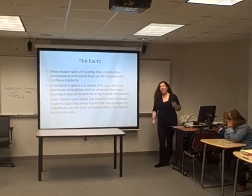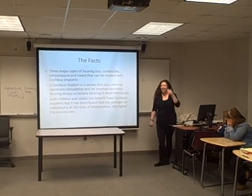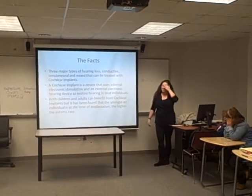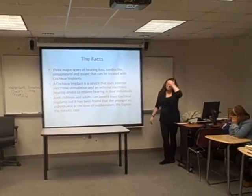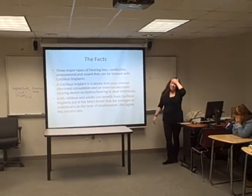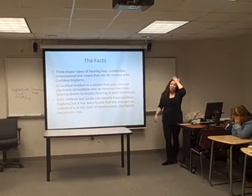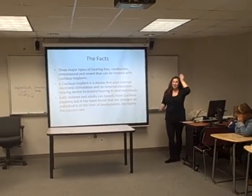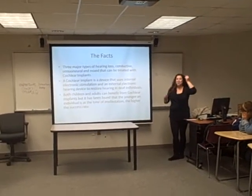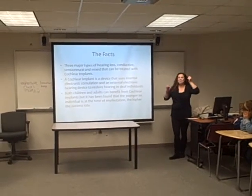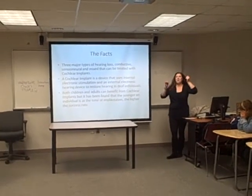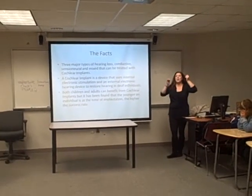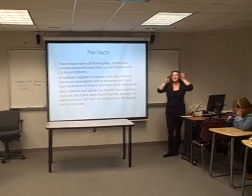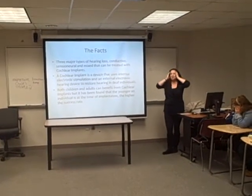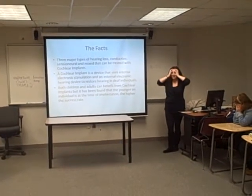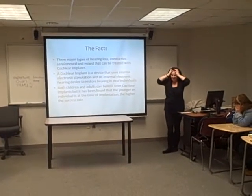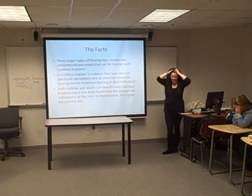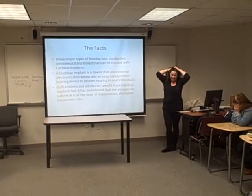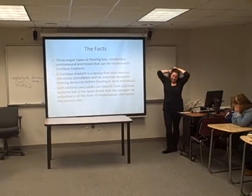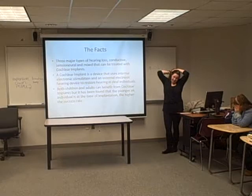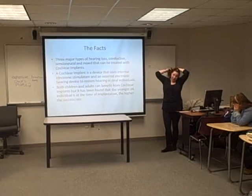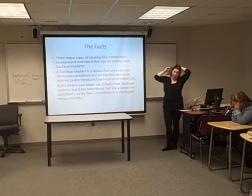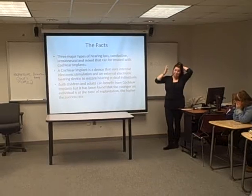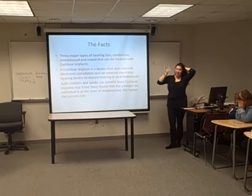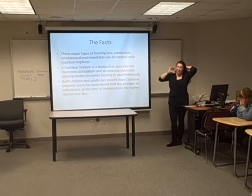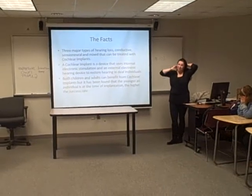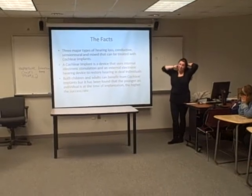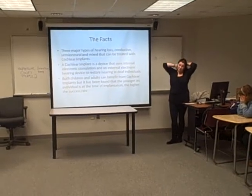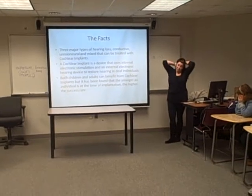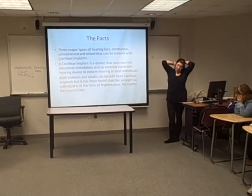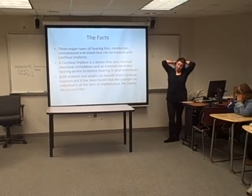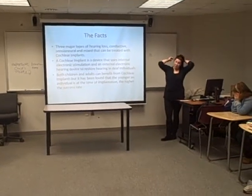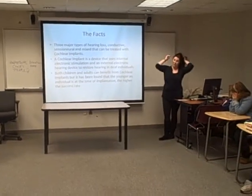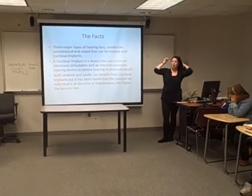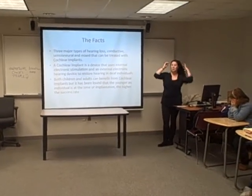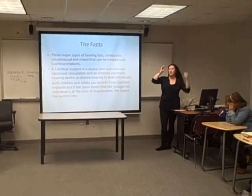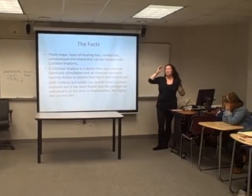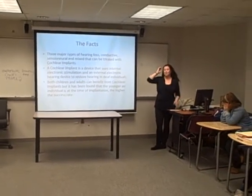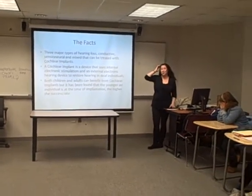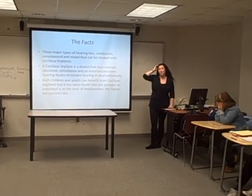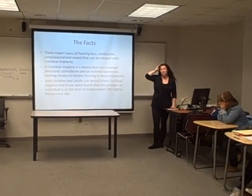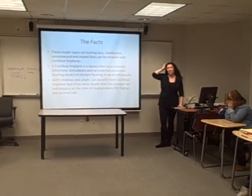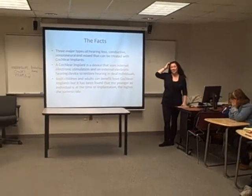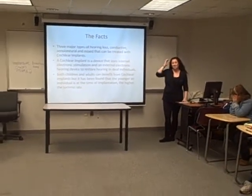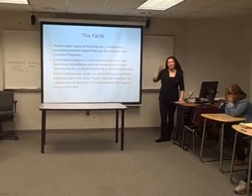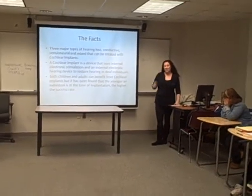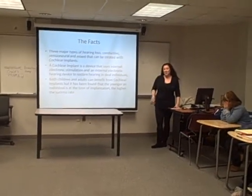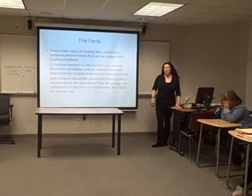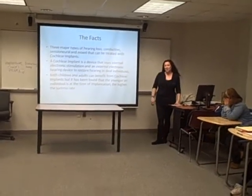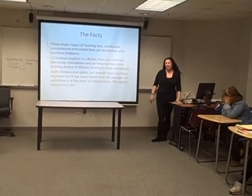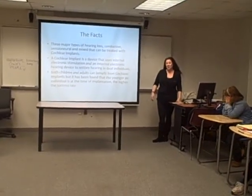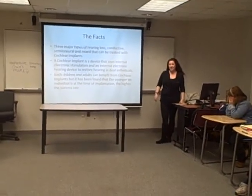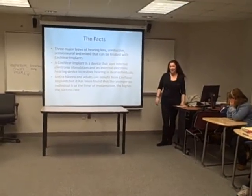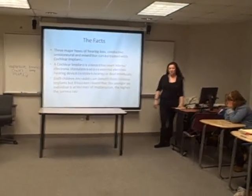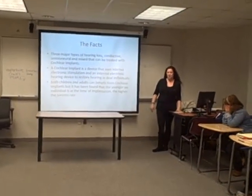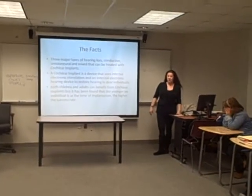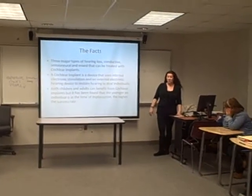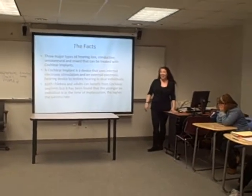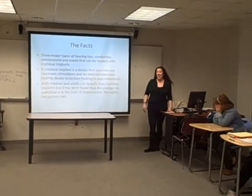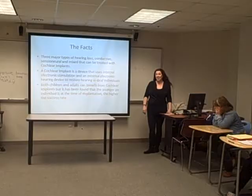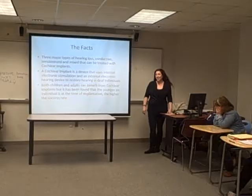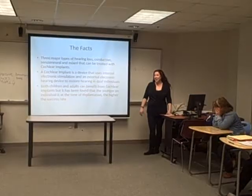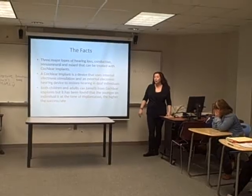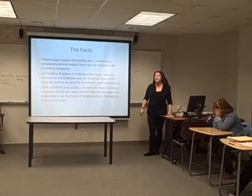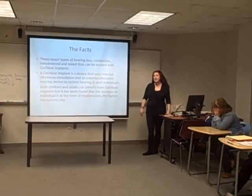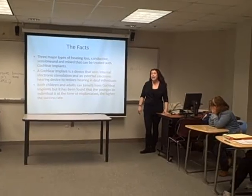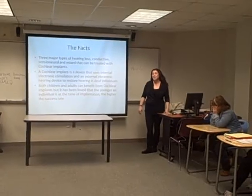actually fly? That would be awesome. I had my neighbor's son when she first got the implant. My neighbor's son asked me if she was